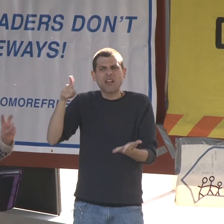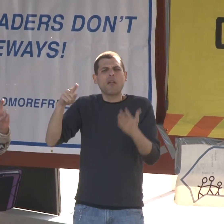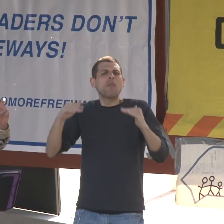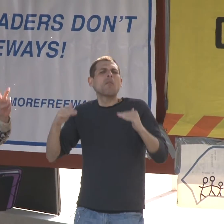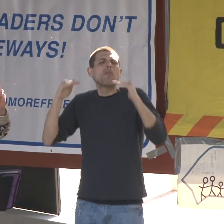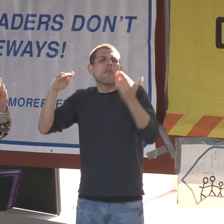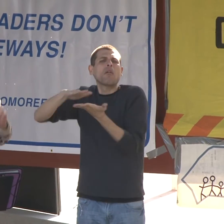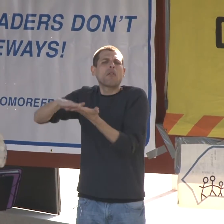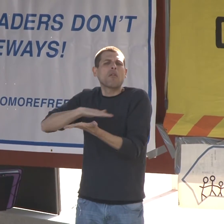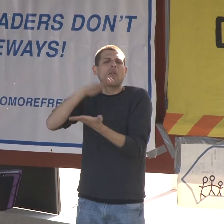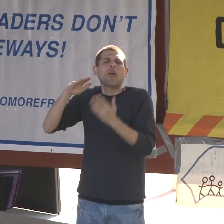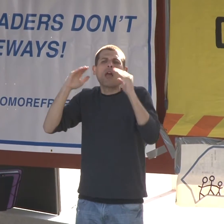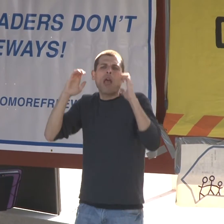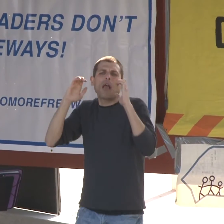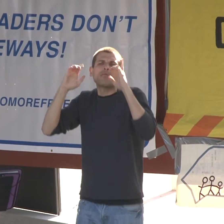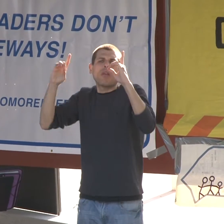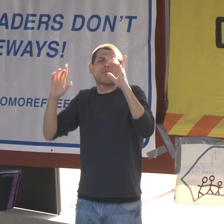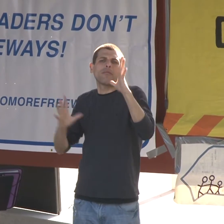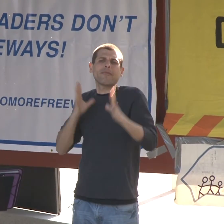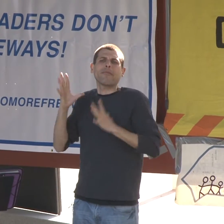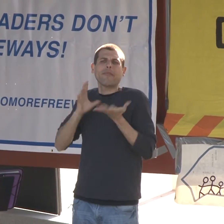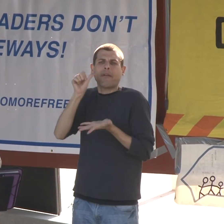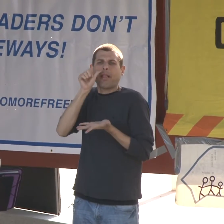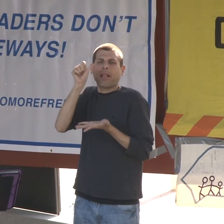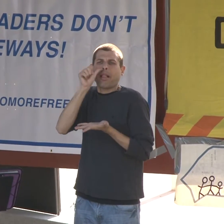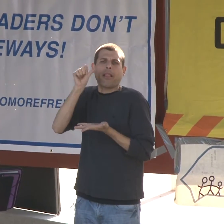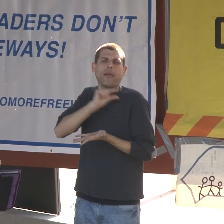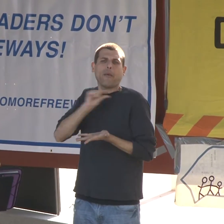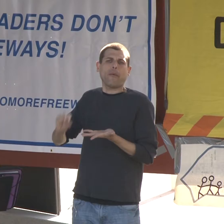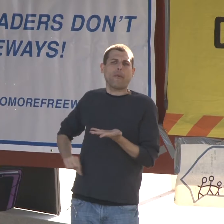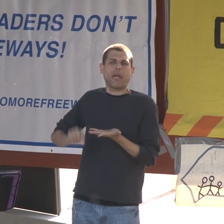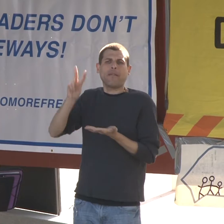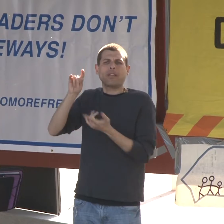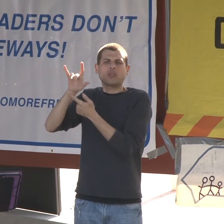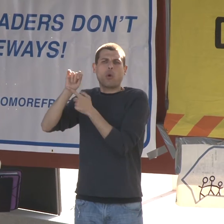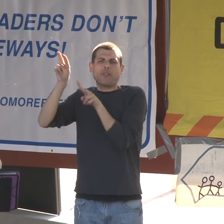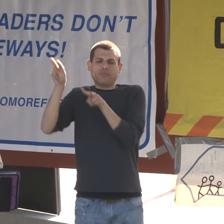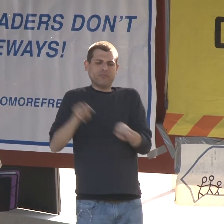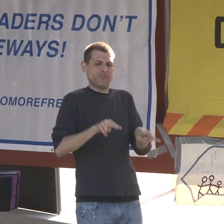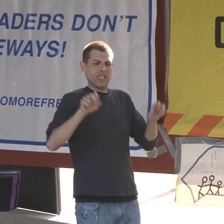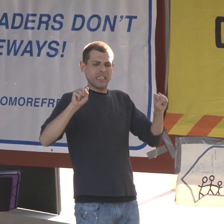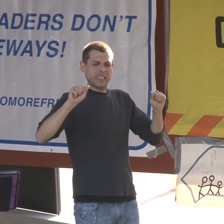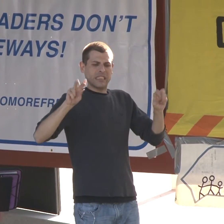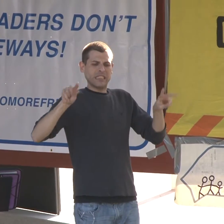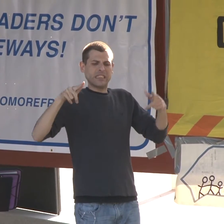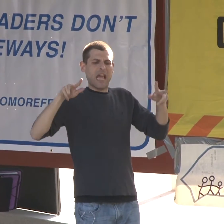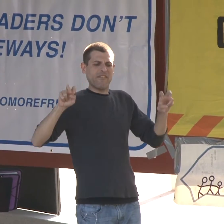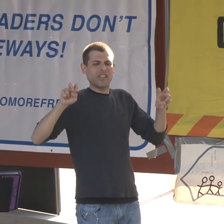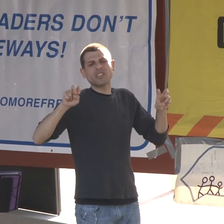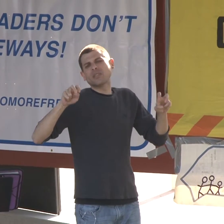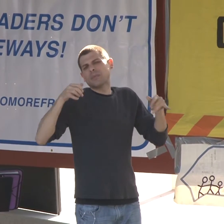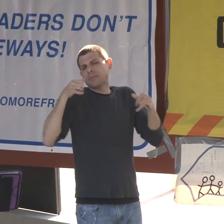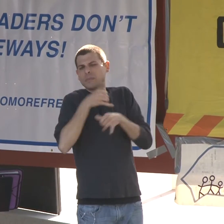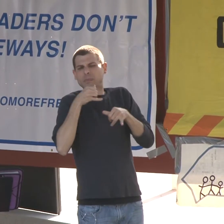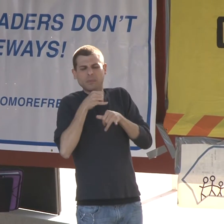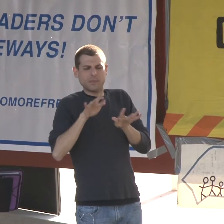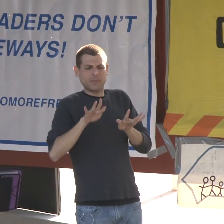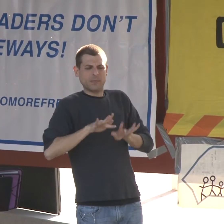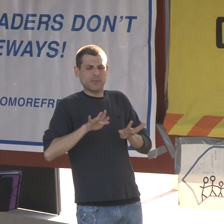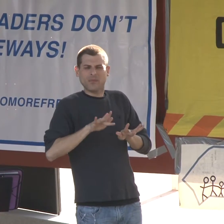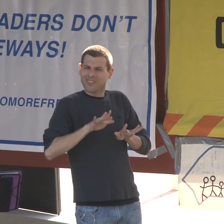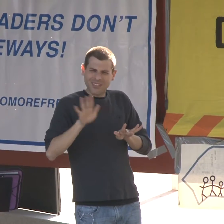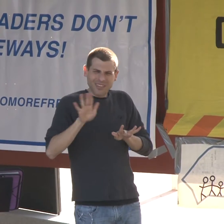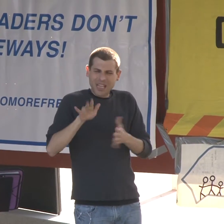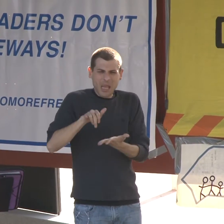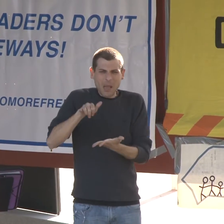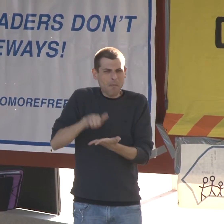on savage life for Queen Victoria writes to Her Majesty, it is not possible that the Indians